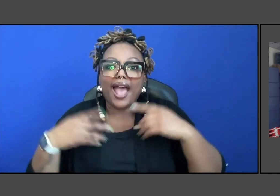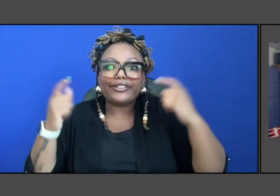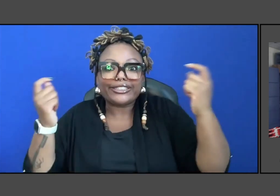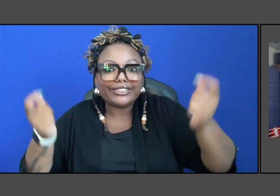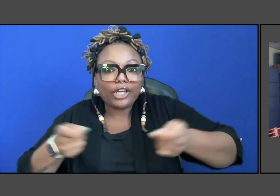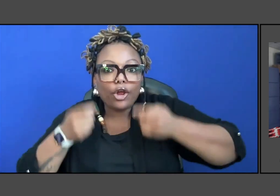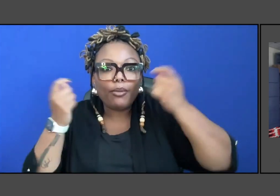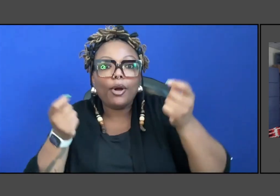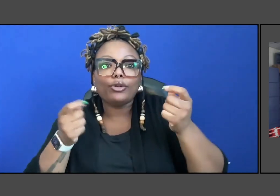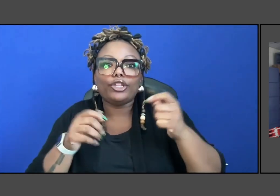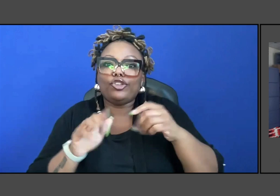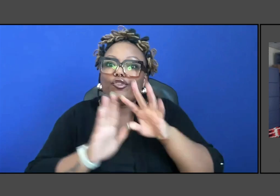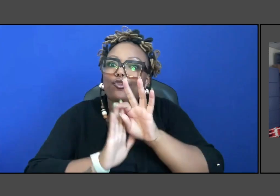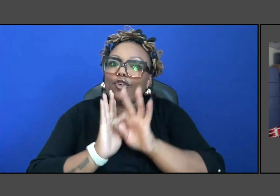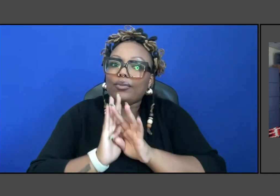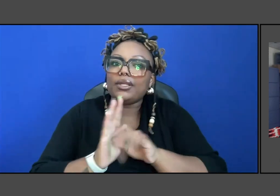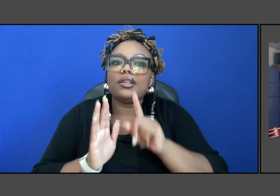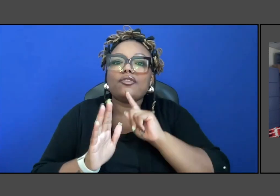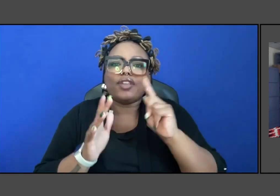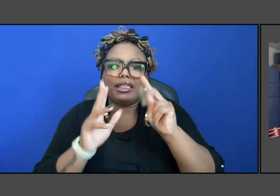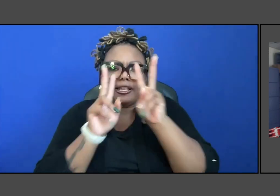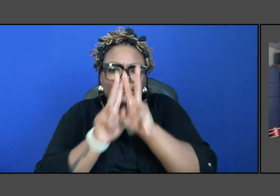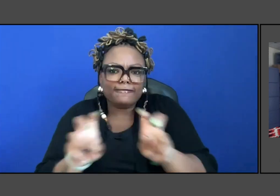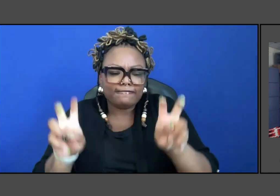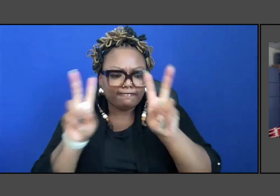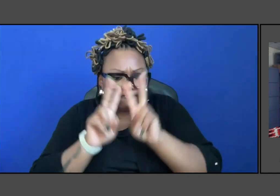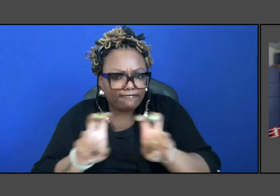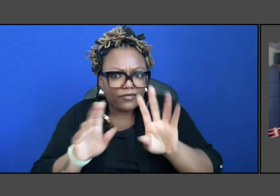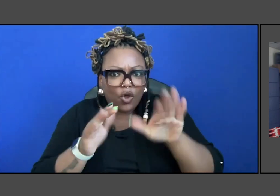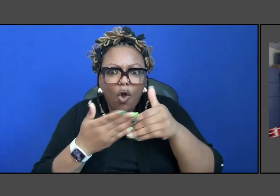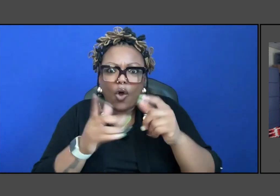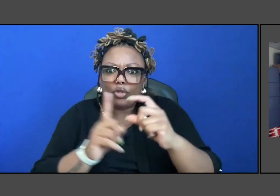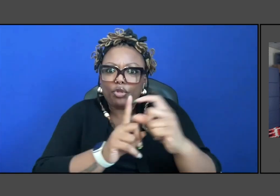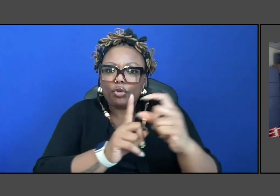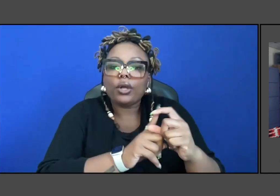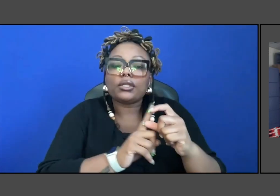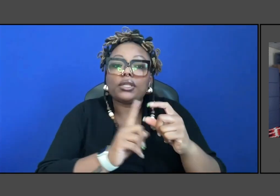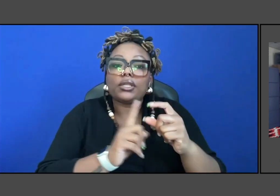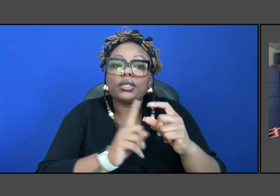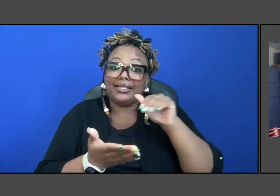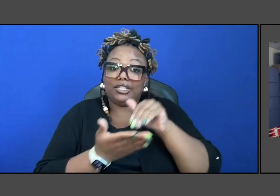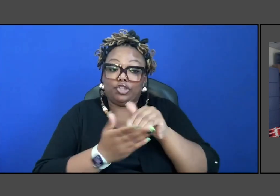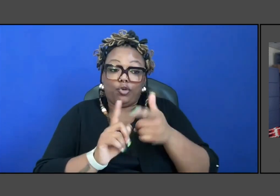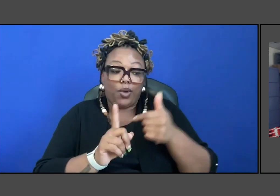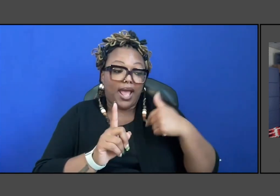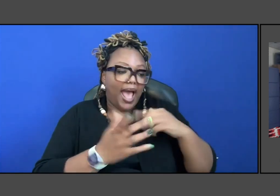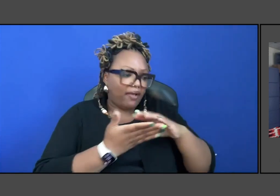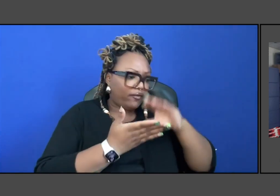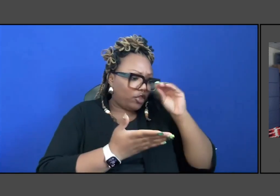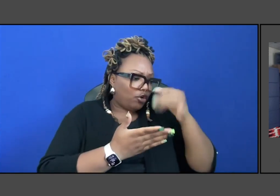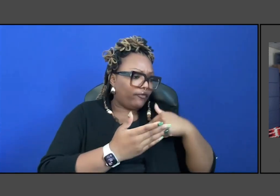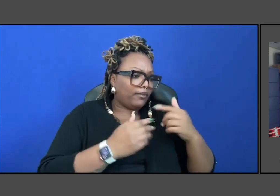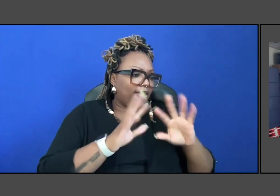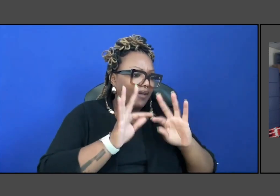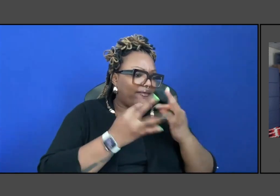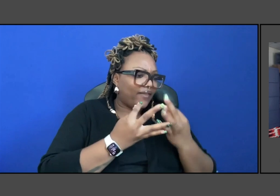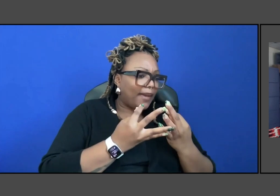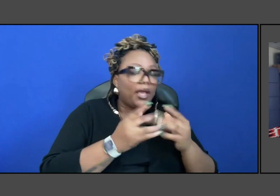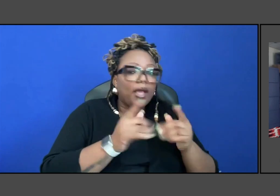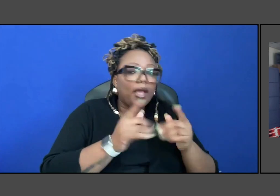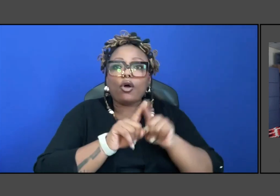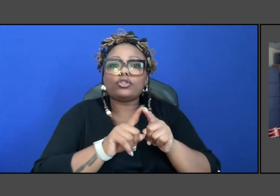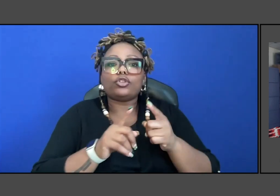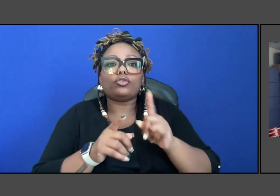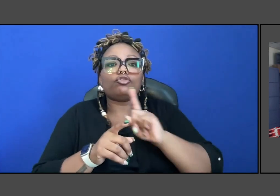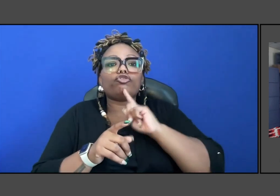all of these words to really center it from what I had learned from my family, and then been being with elders since 1990,